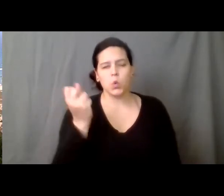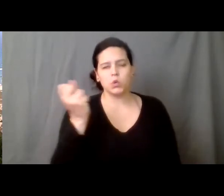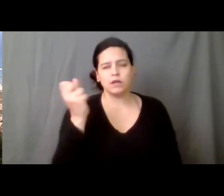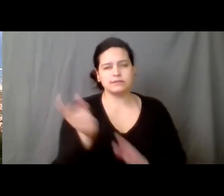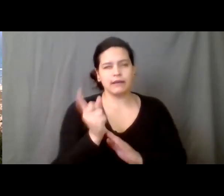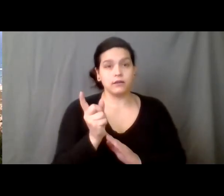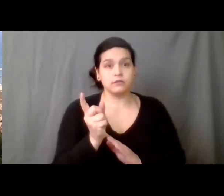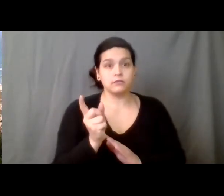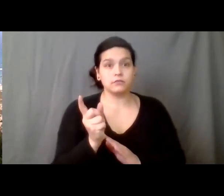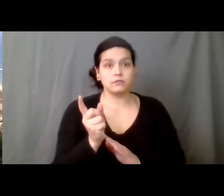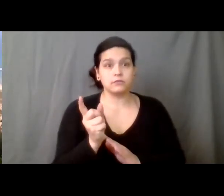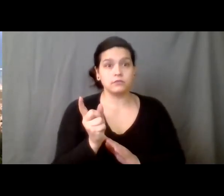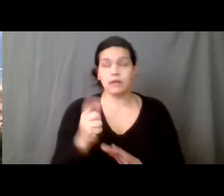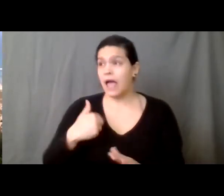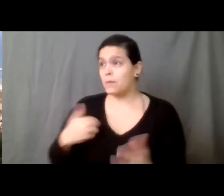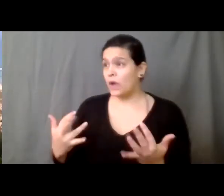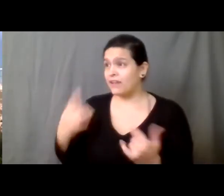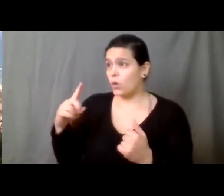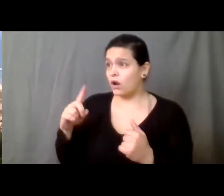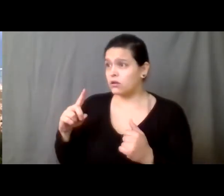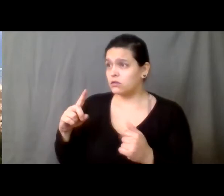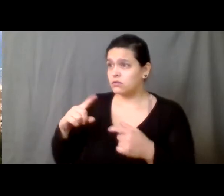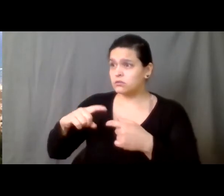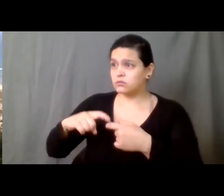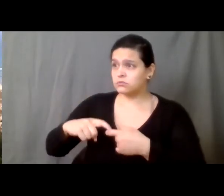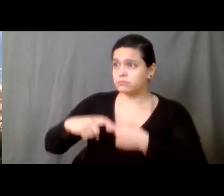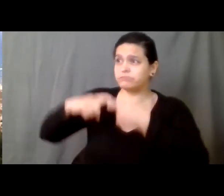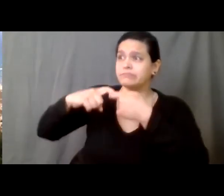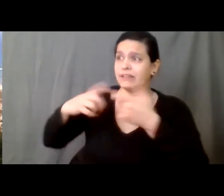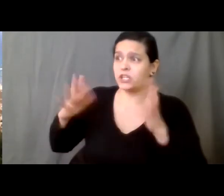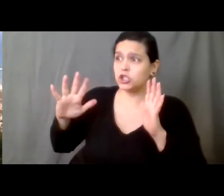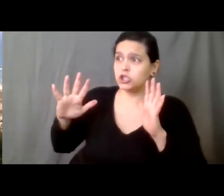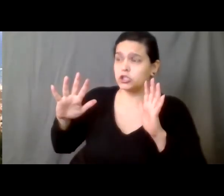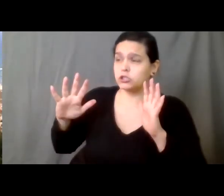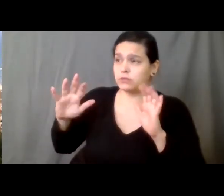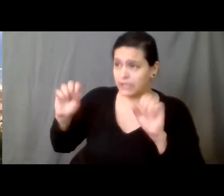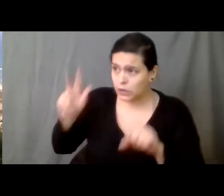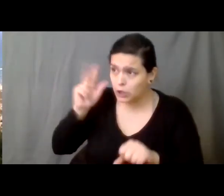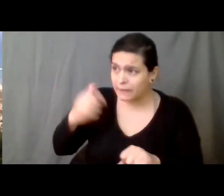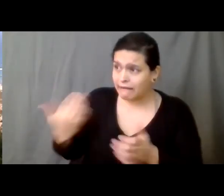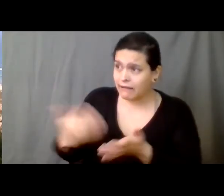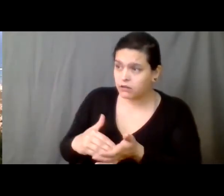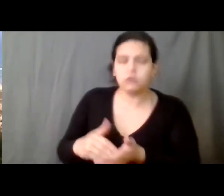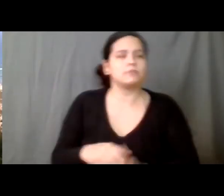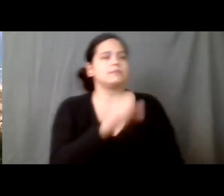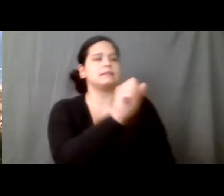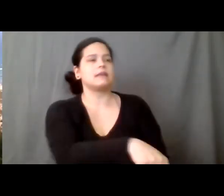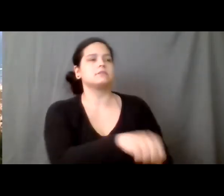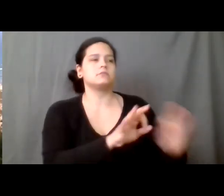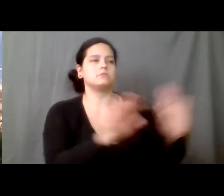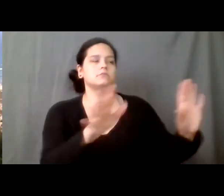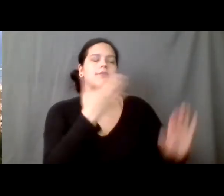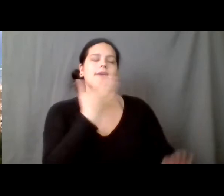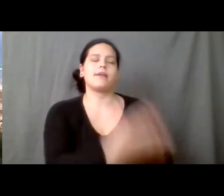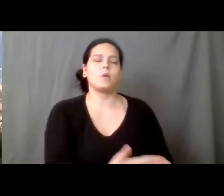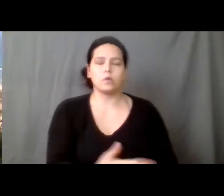I'm waiting for this to unfreeze there. It looks like it's unfrozen now. Can you hear me again? Yes. Yes. Thank you. Very